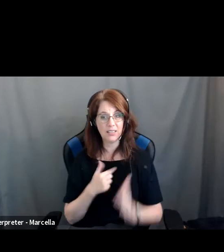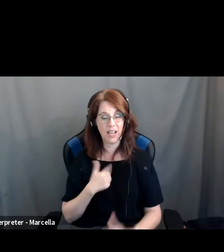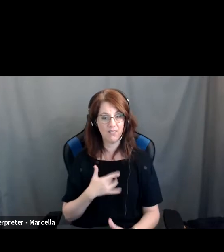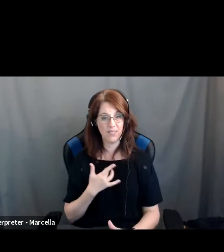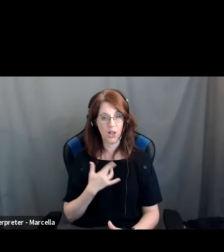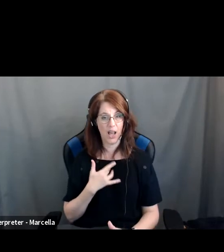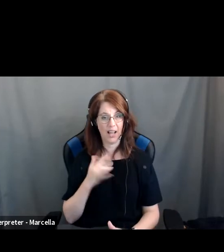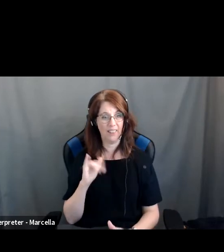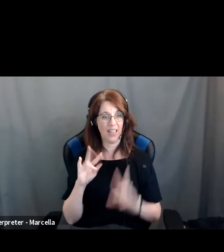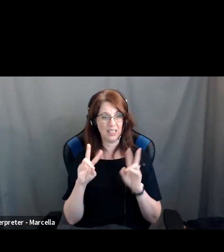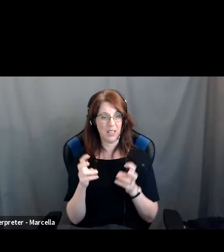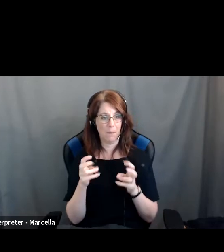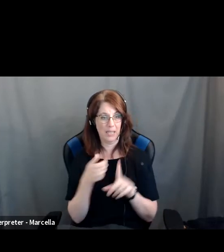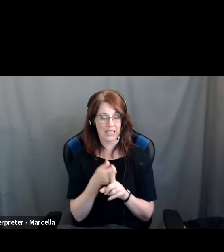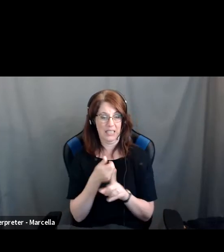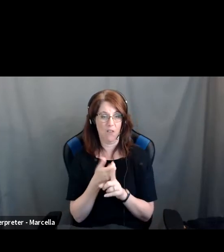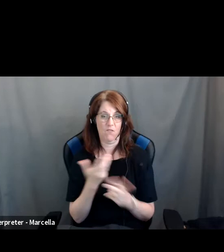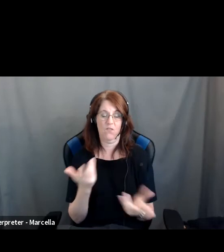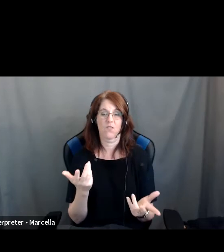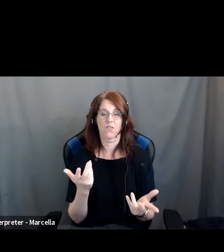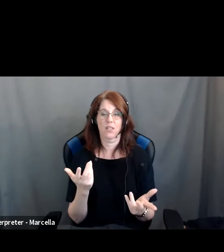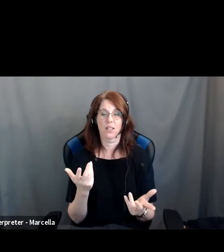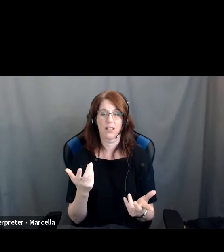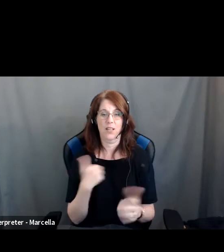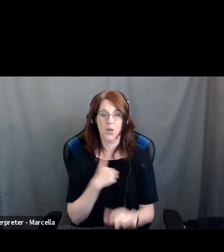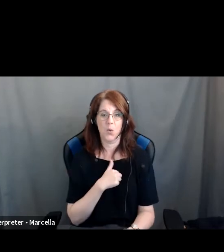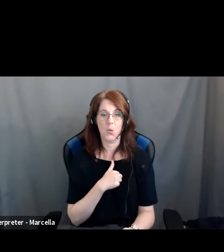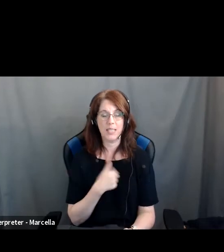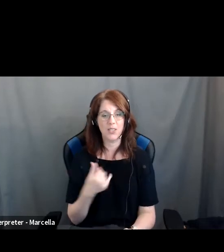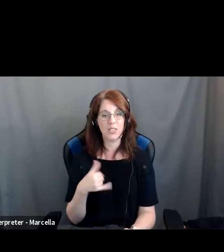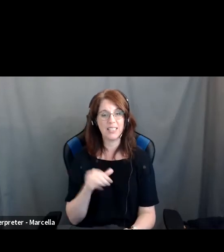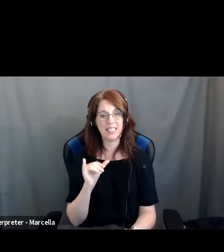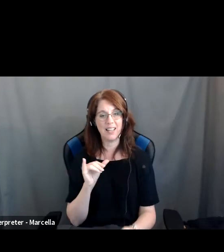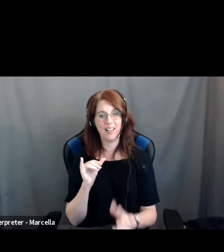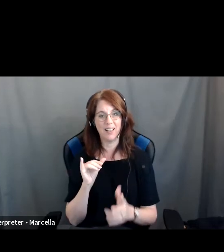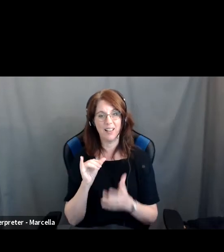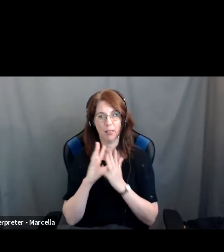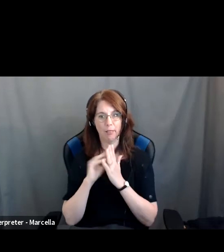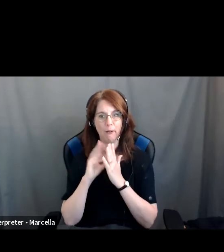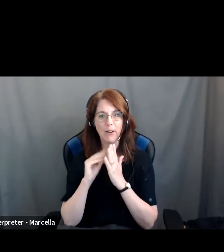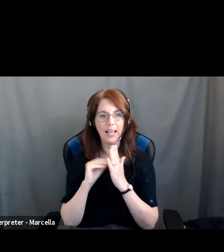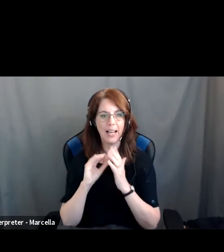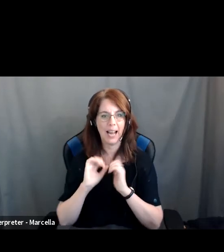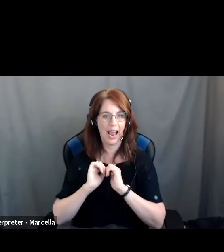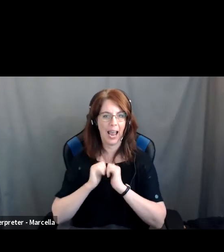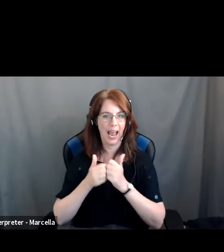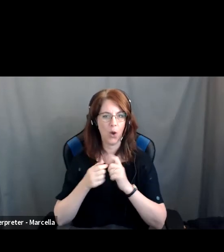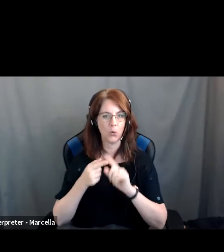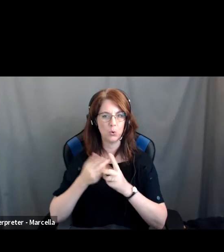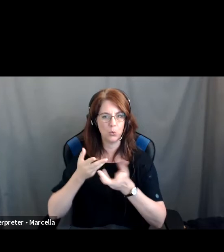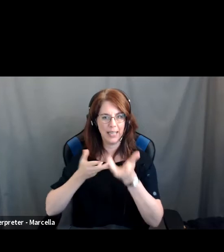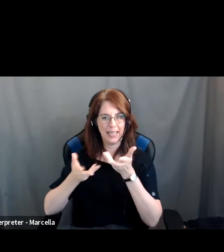topic all its own, that we're still in the midst of learning about how to engage